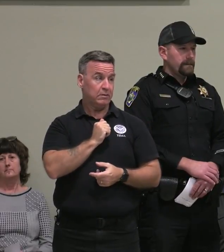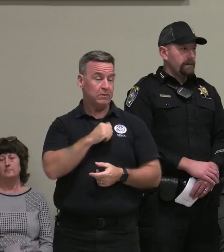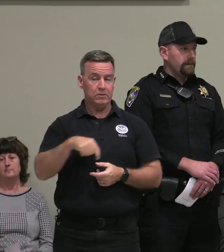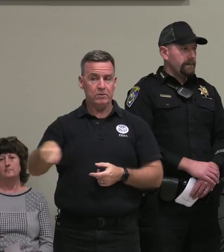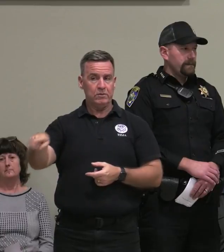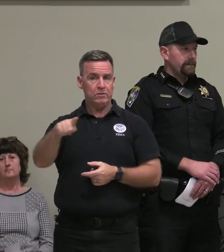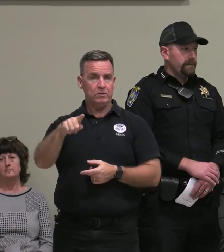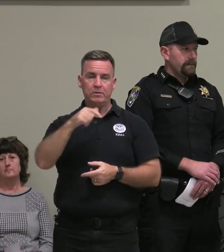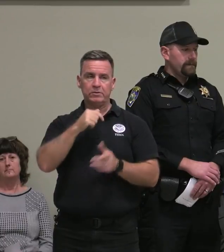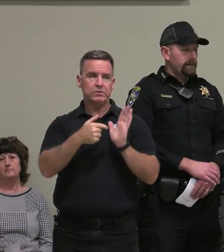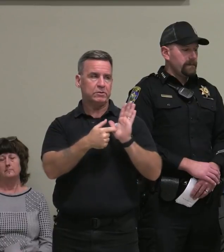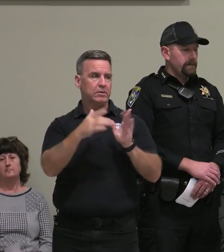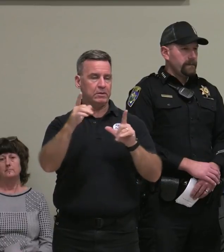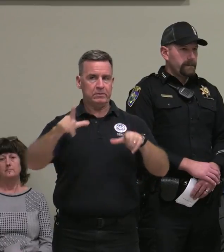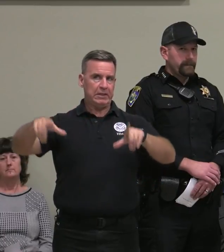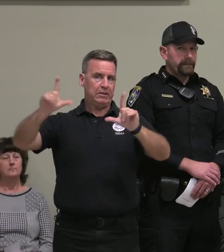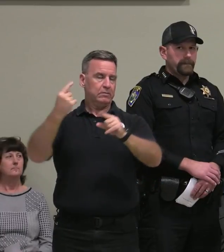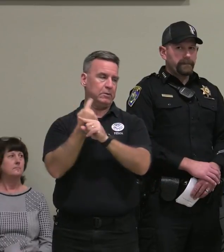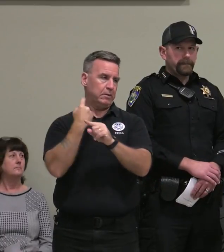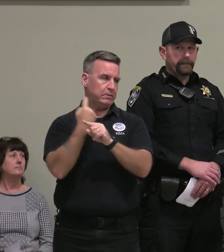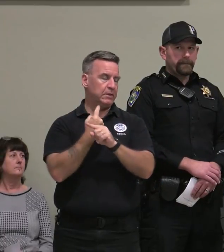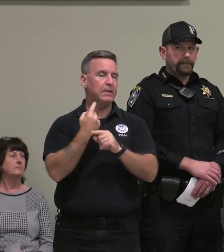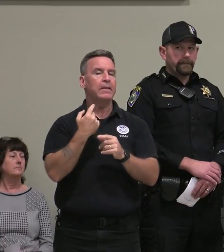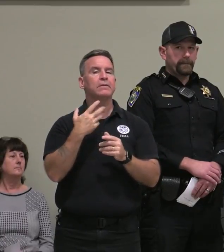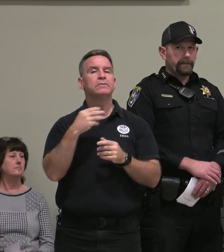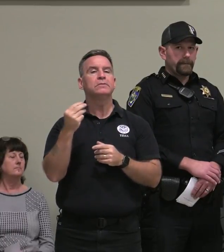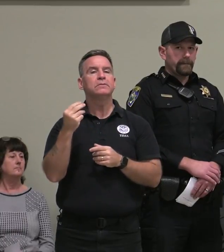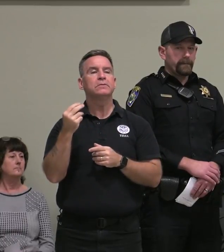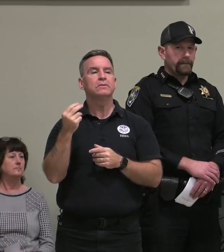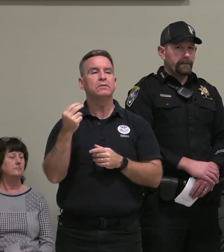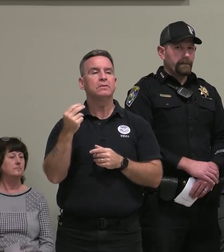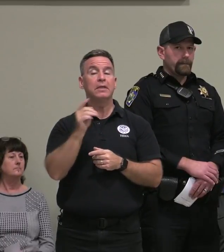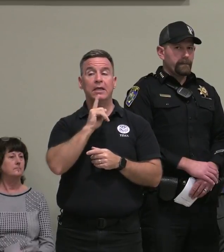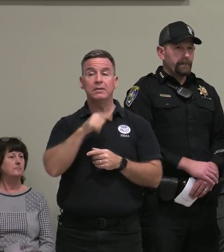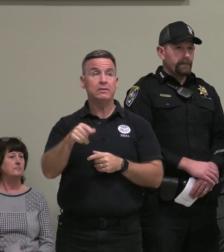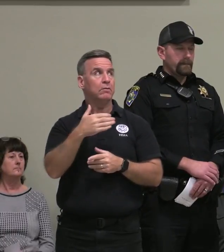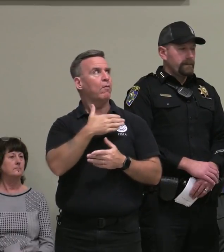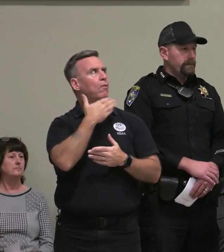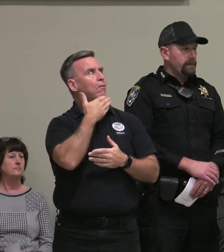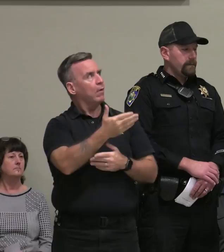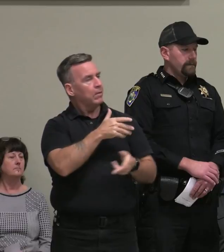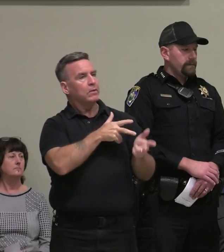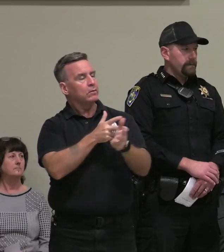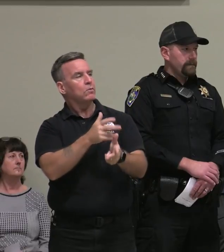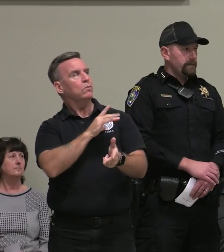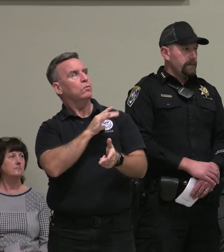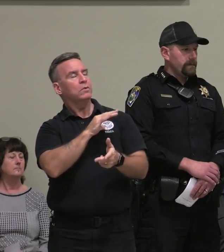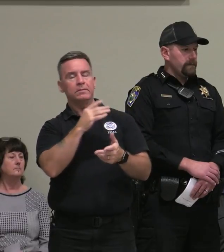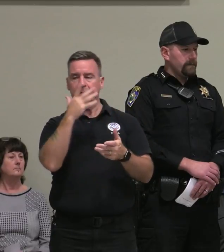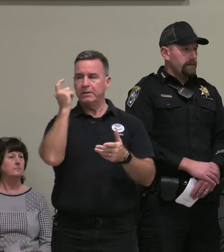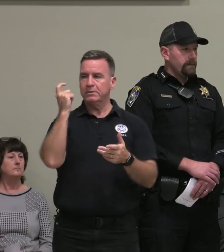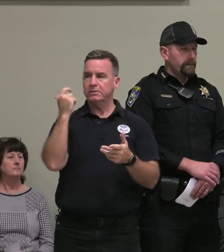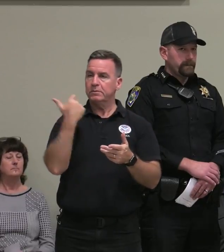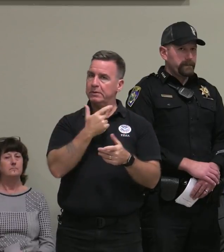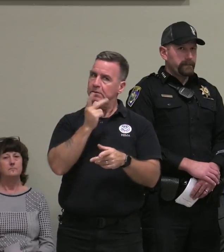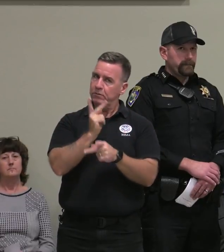who weren't displaying their placard correctly. And actually, they were thankful that I did it because we're keeping track of it. So